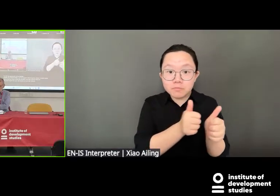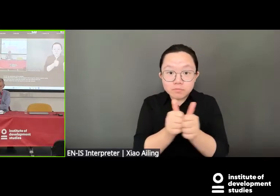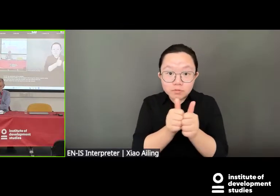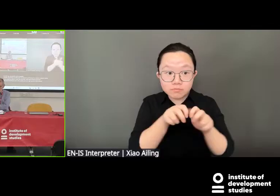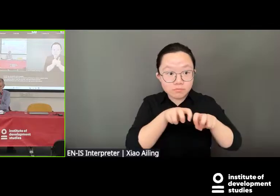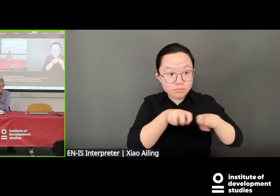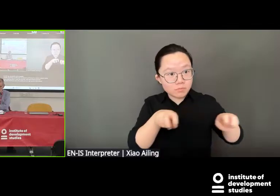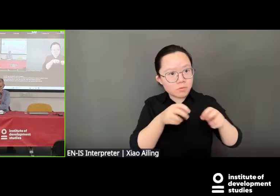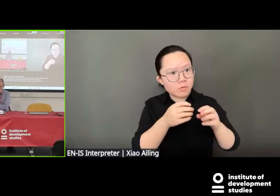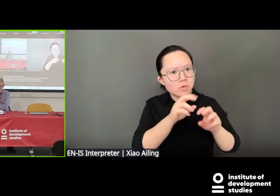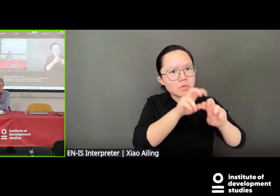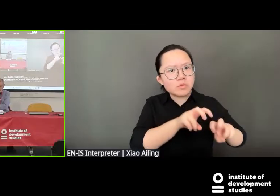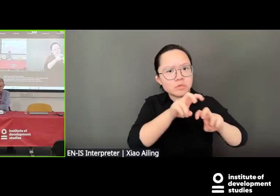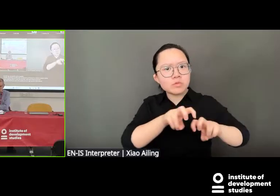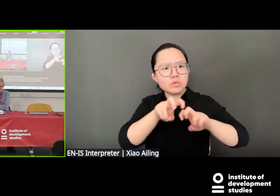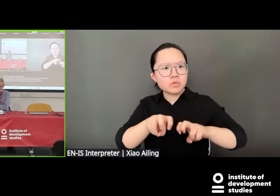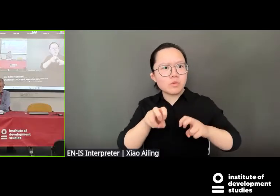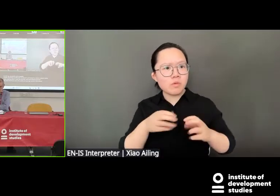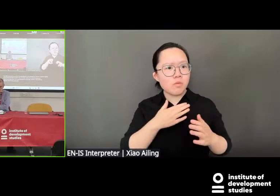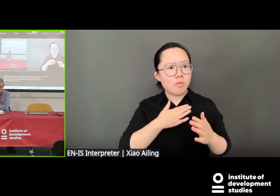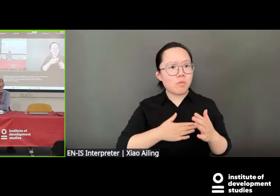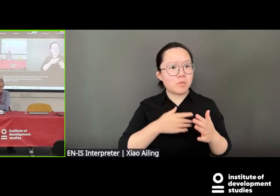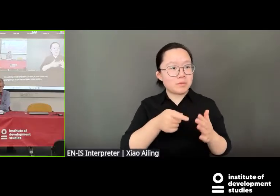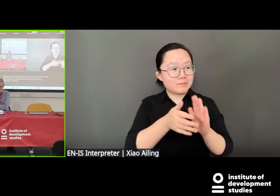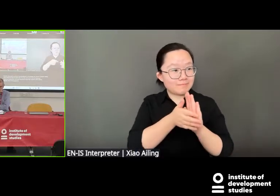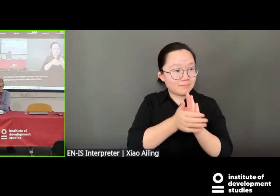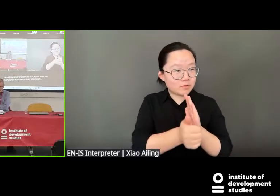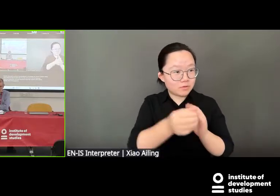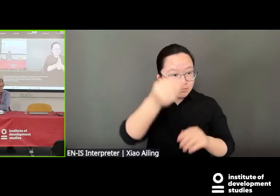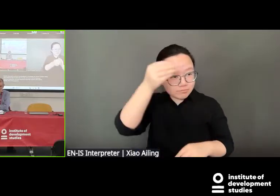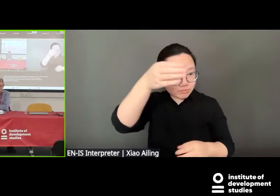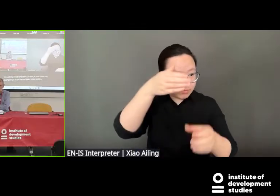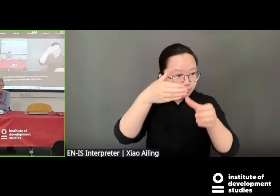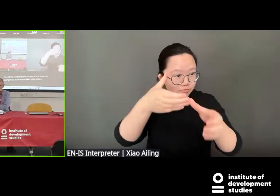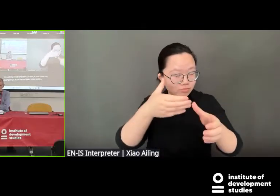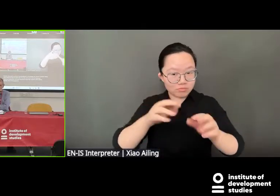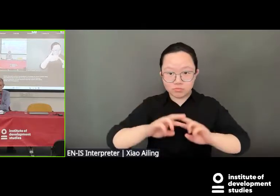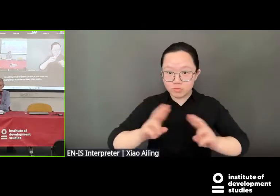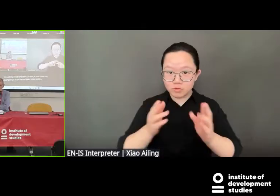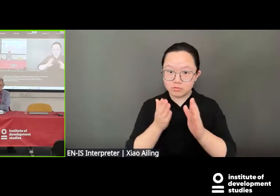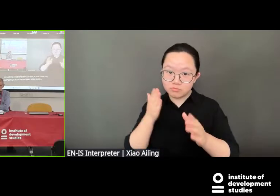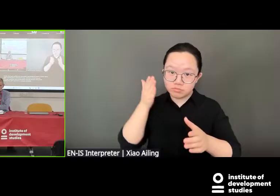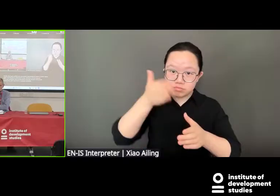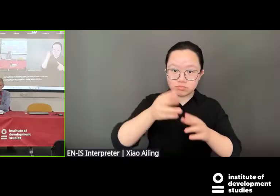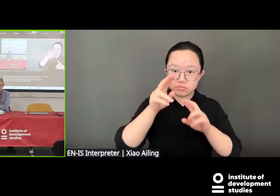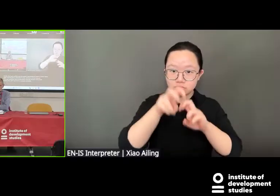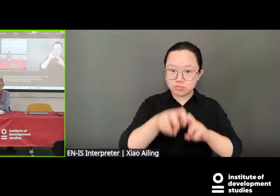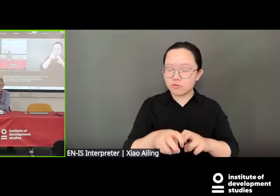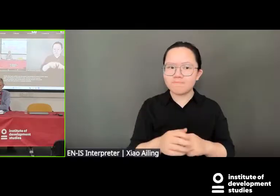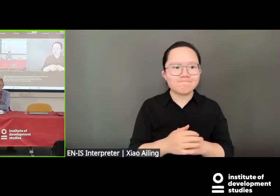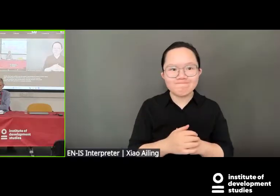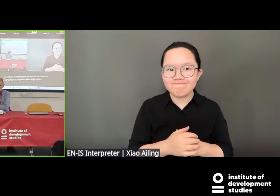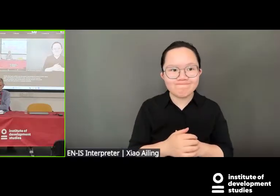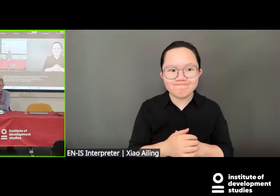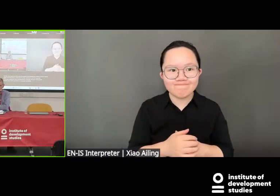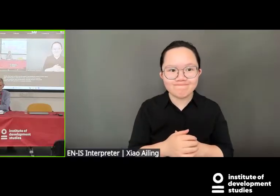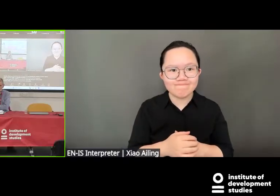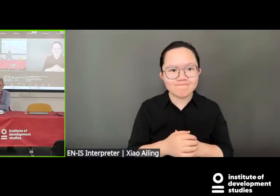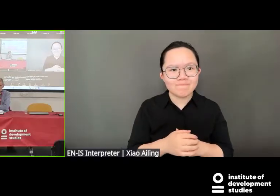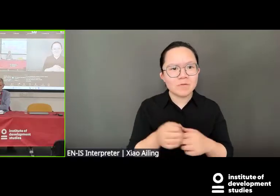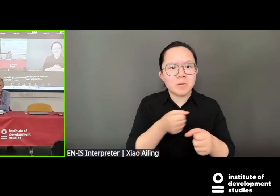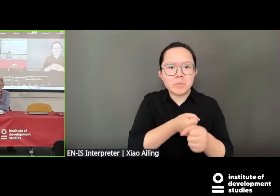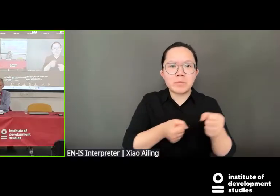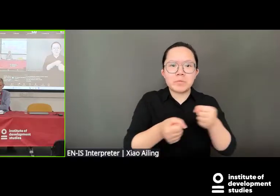already. Instead, those with experience of community facilitation and awareness of inclusion and